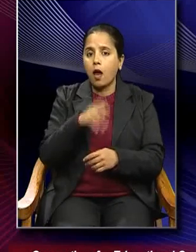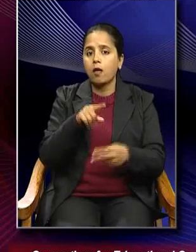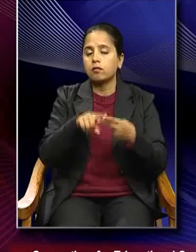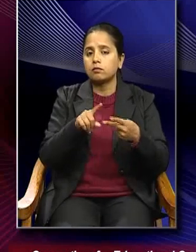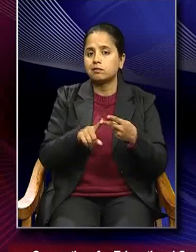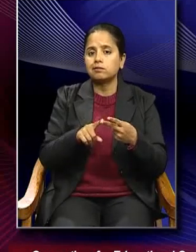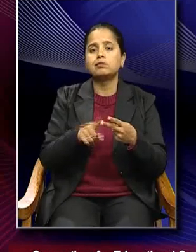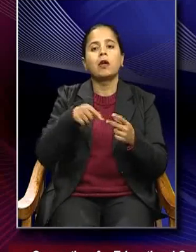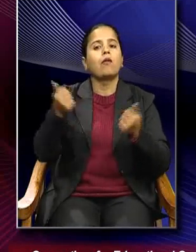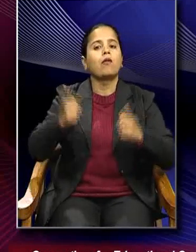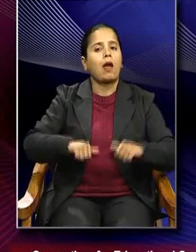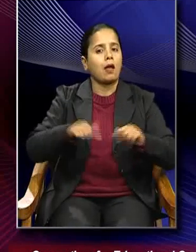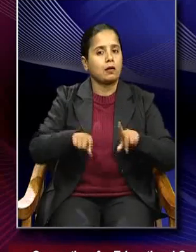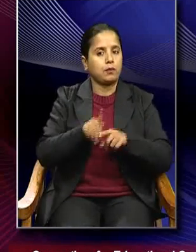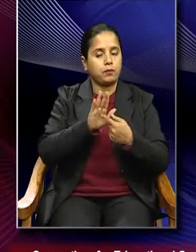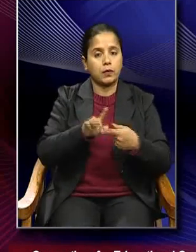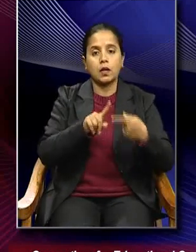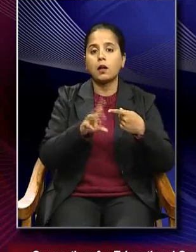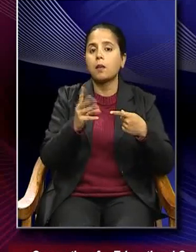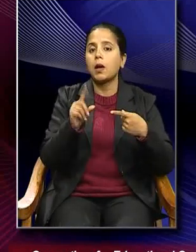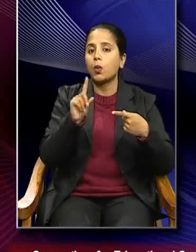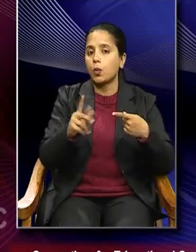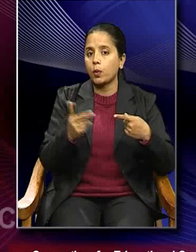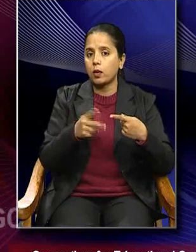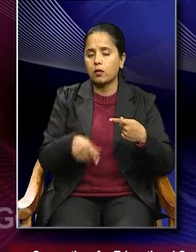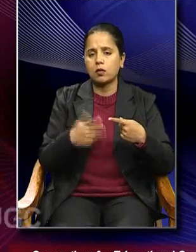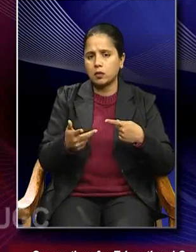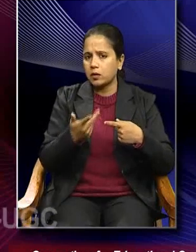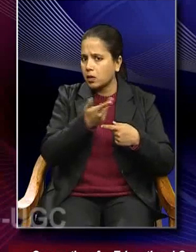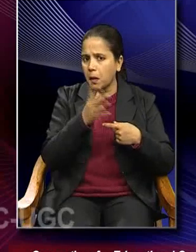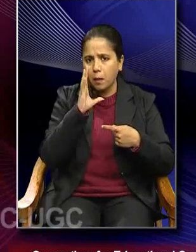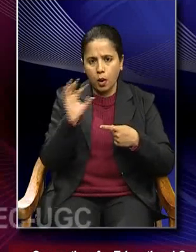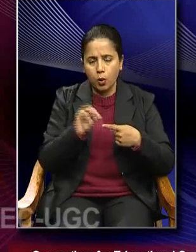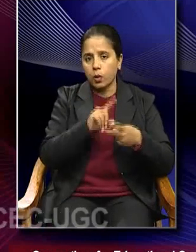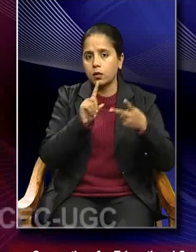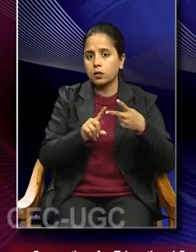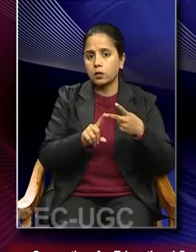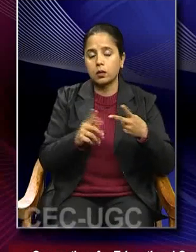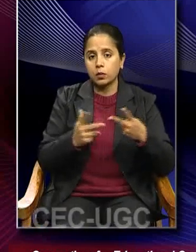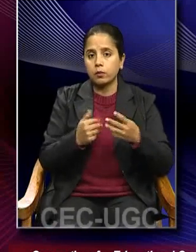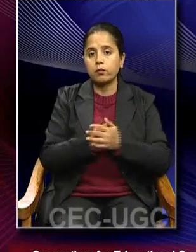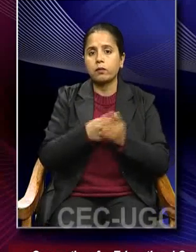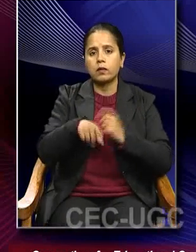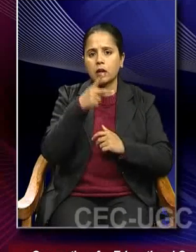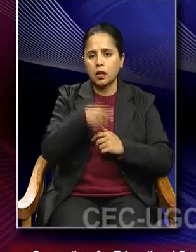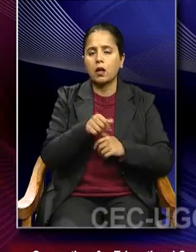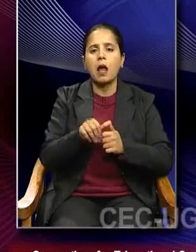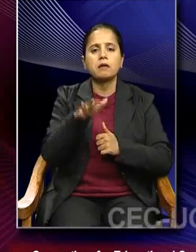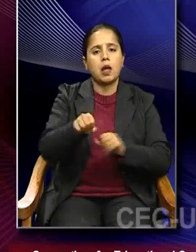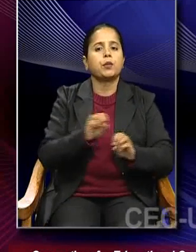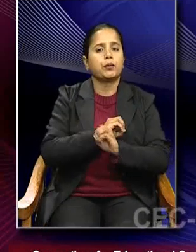this failure. Number one, irrelevance, and number two,